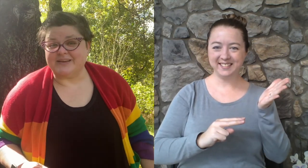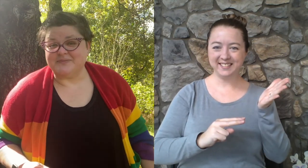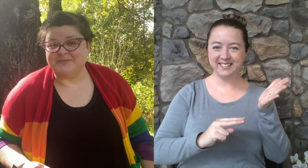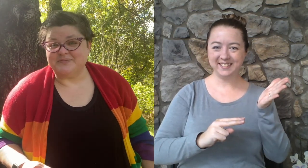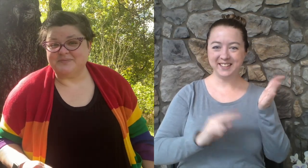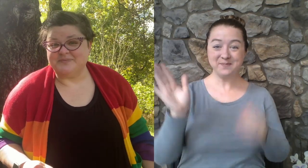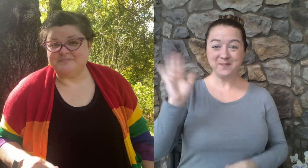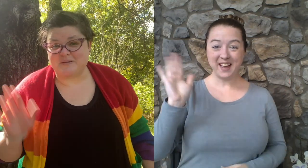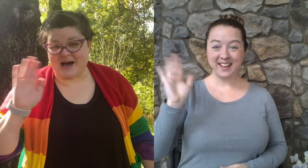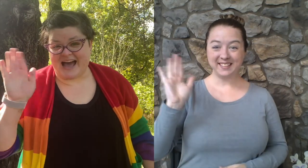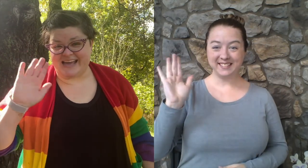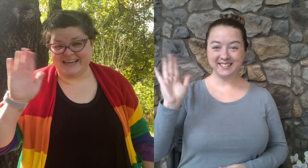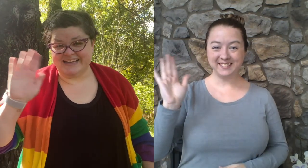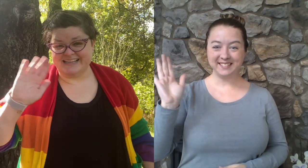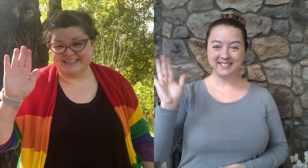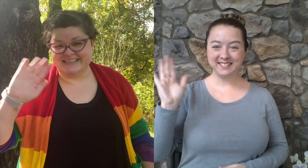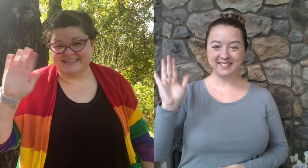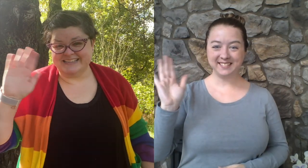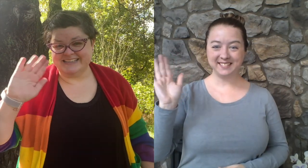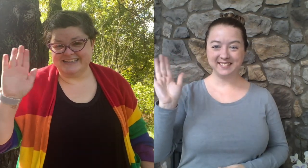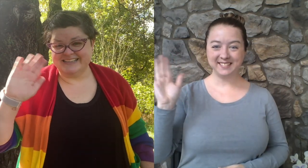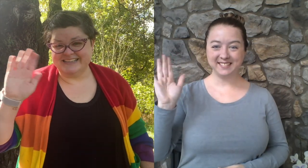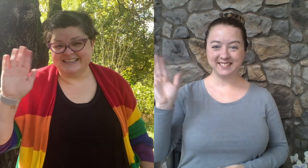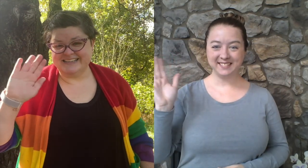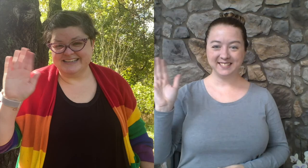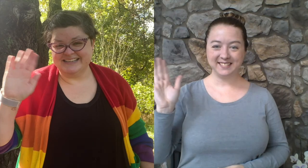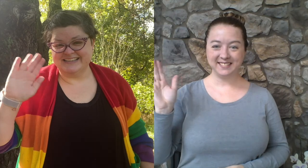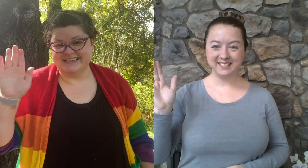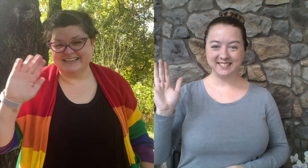reading. Bye-bye.